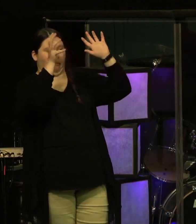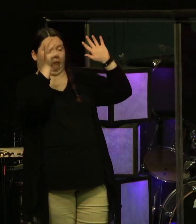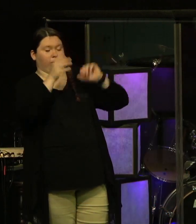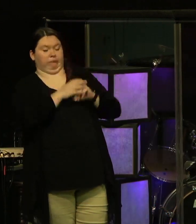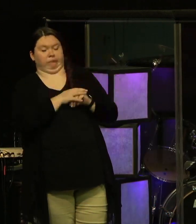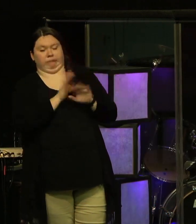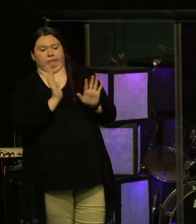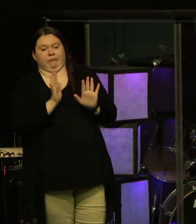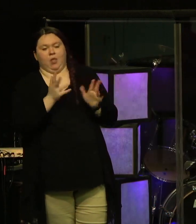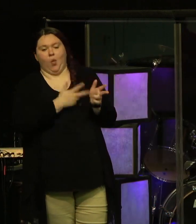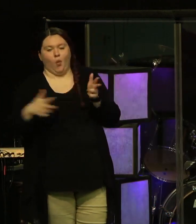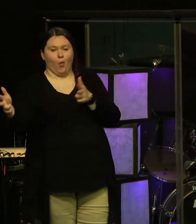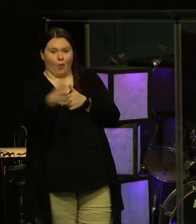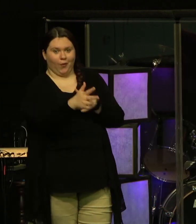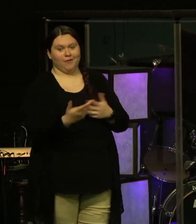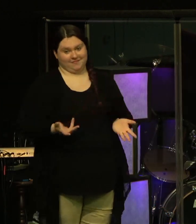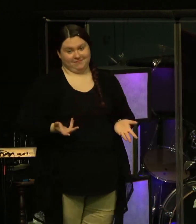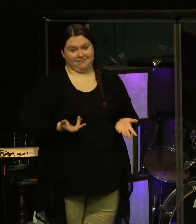Yeah, I know.